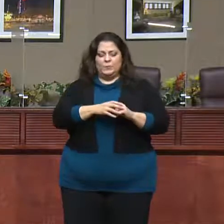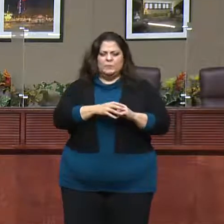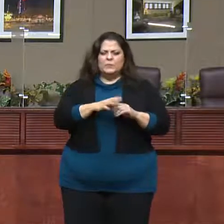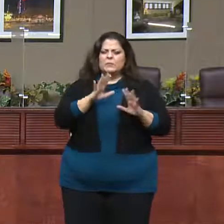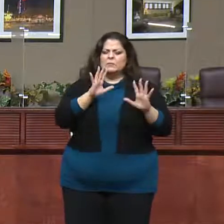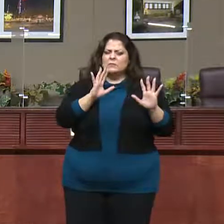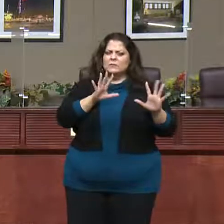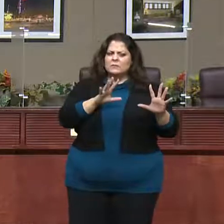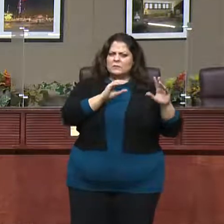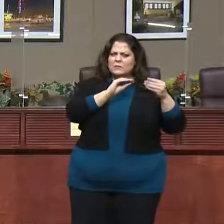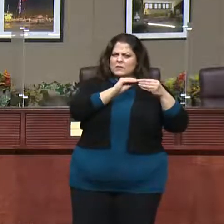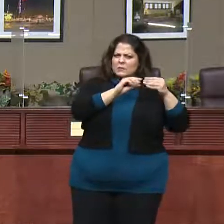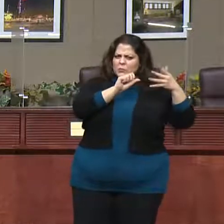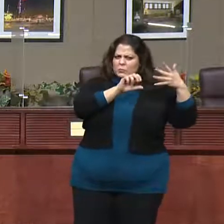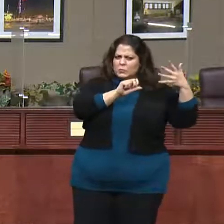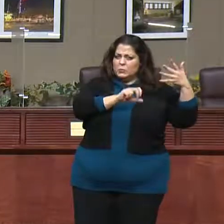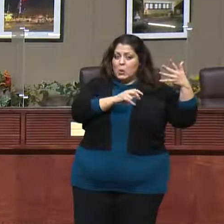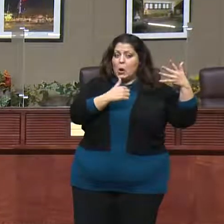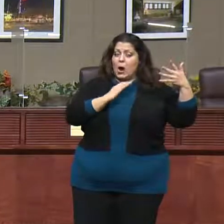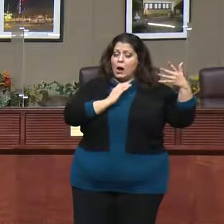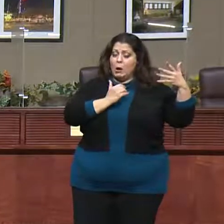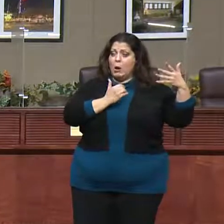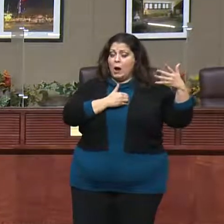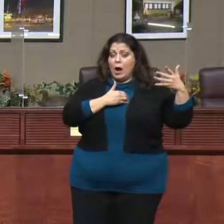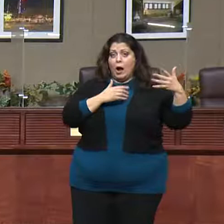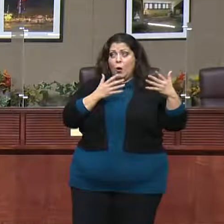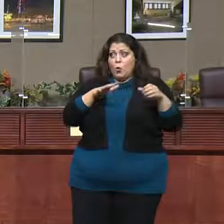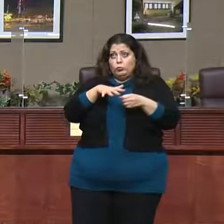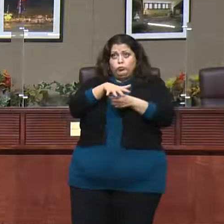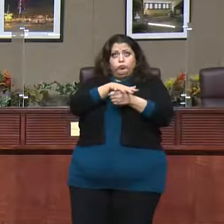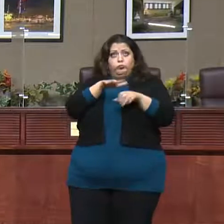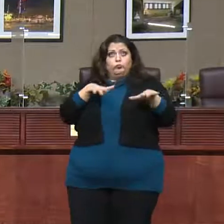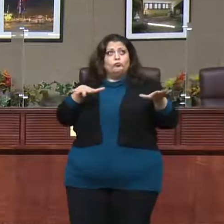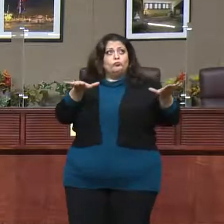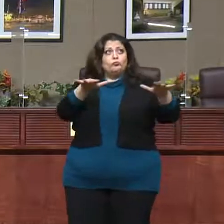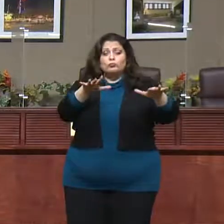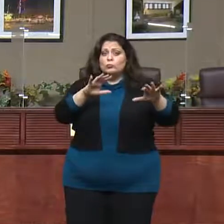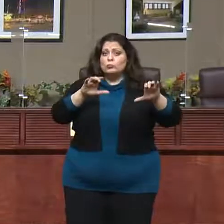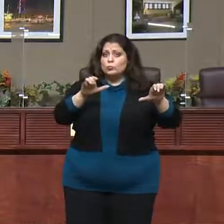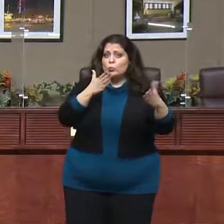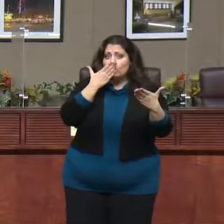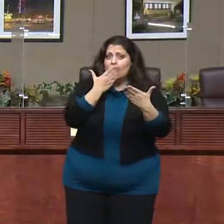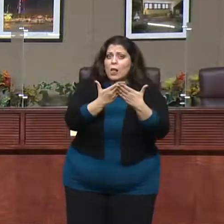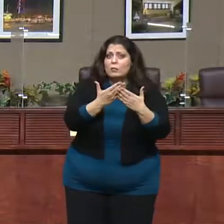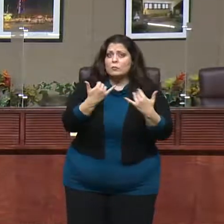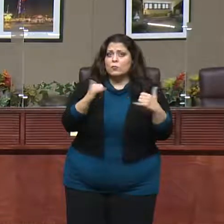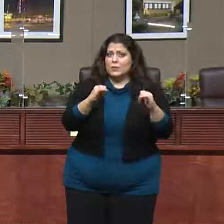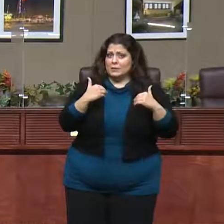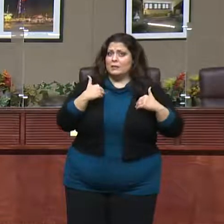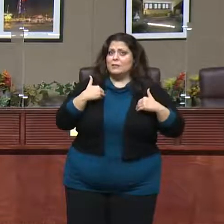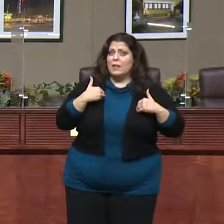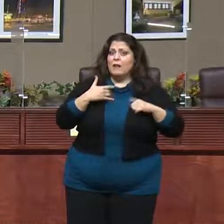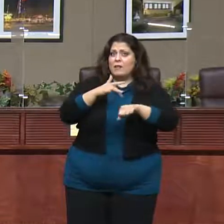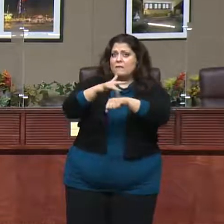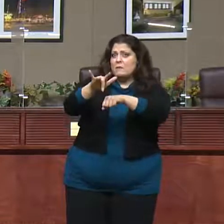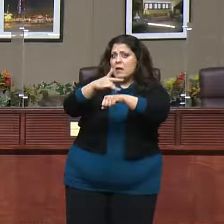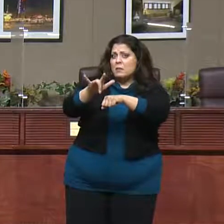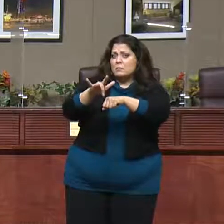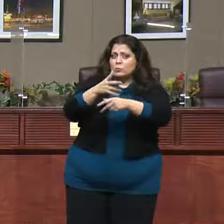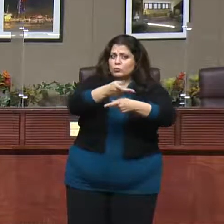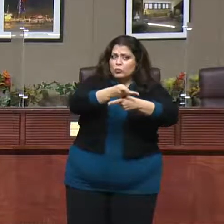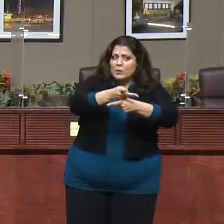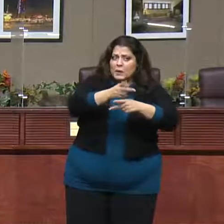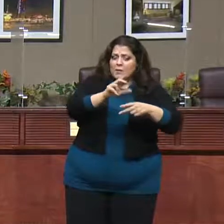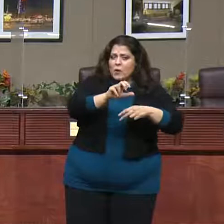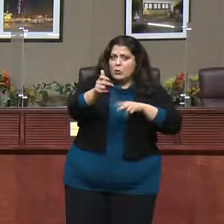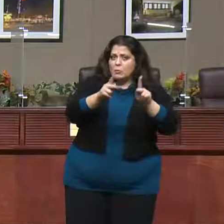our system continued to perform very well. We still have inventory to be able to serve the needs of our